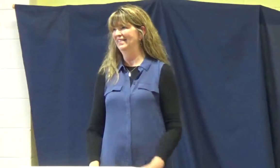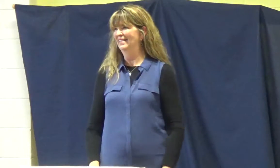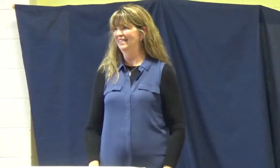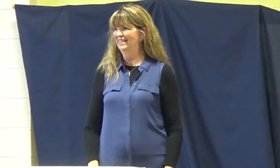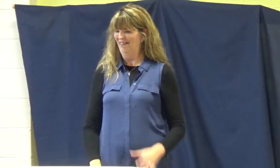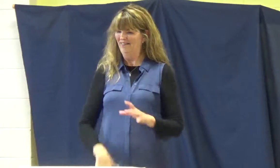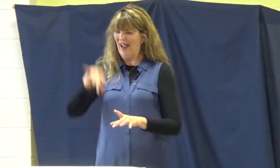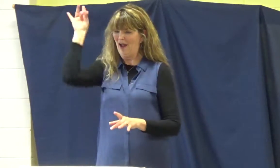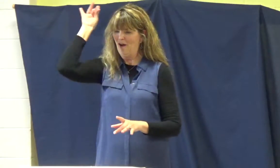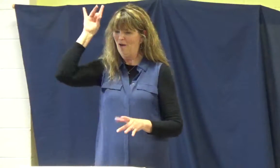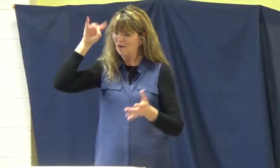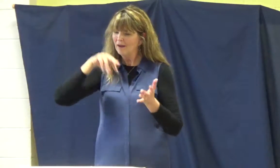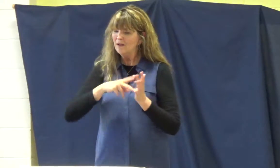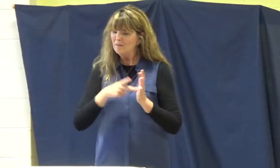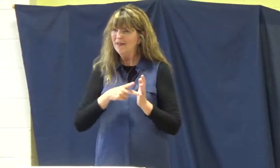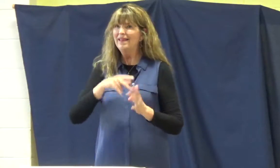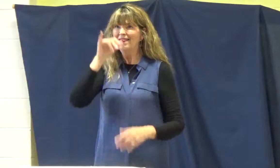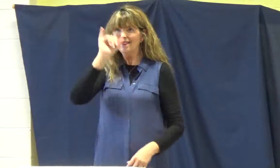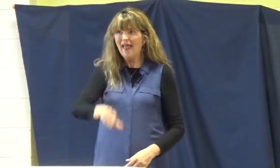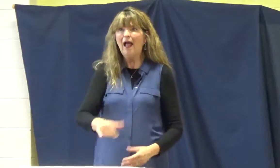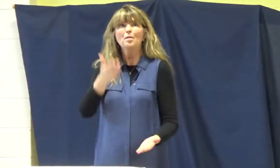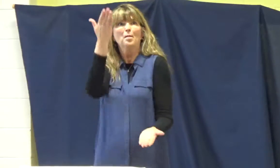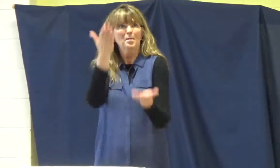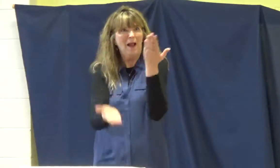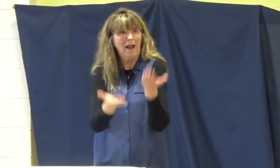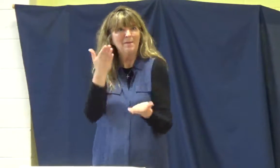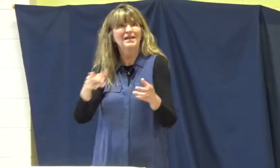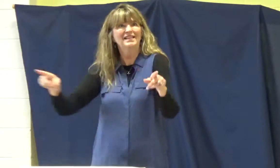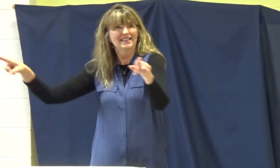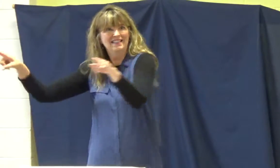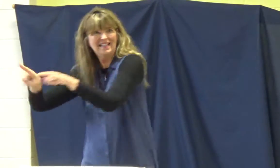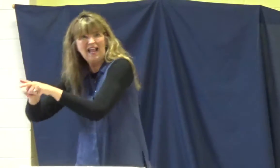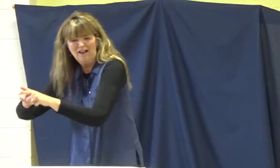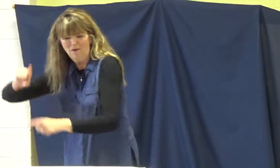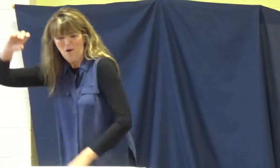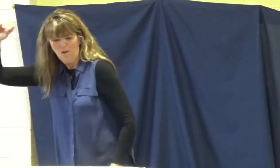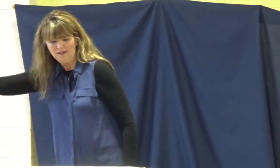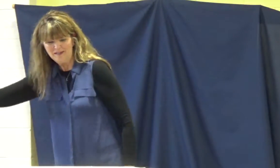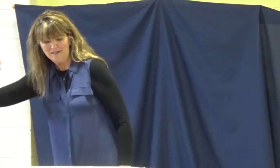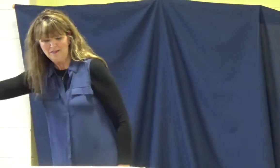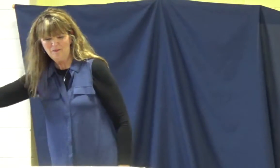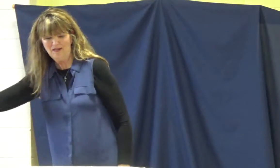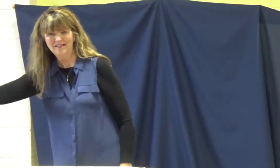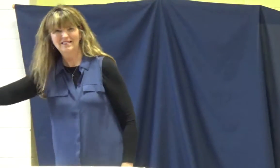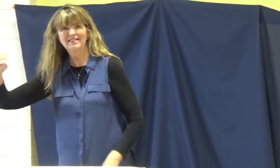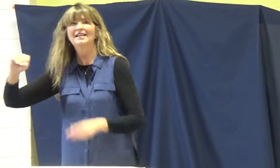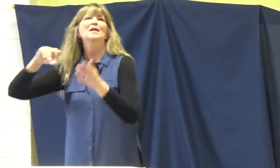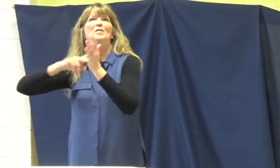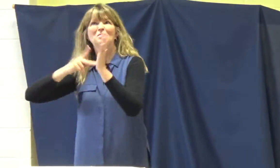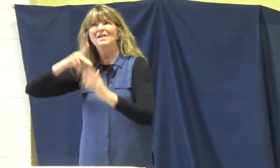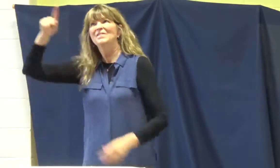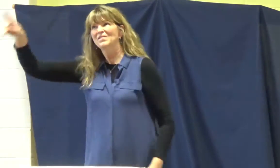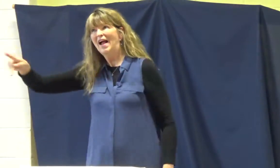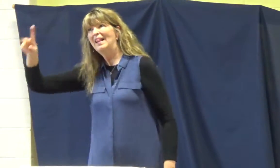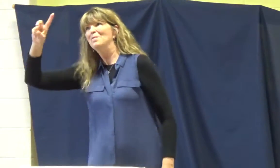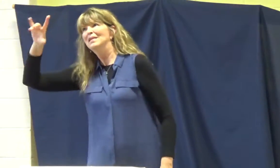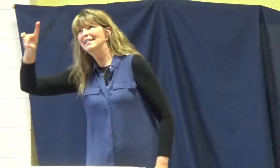110, and his name was Onesimus. So they're thinking that maybe this